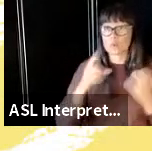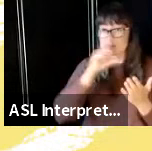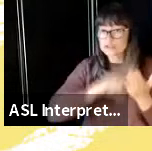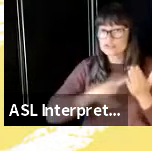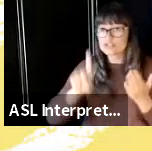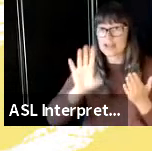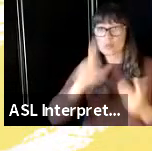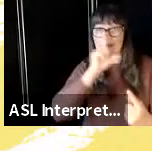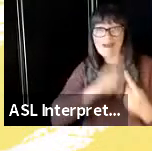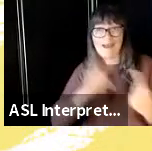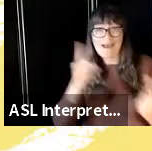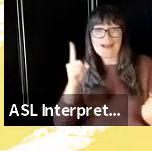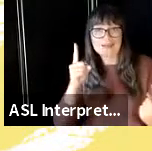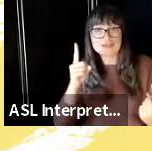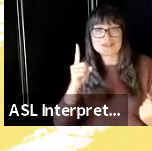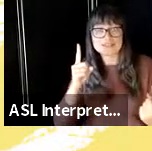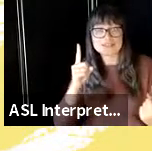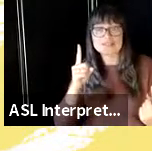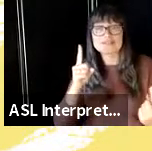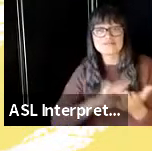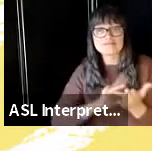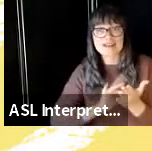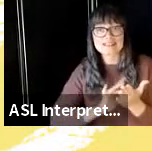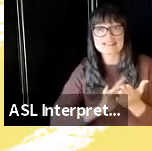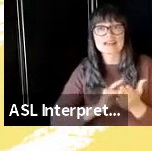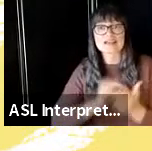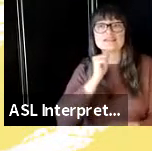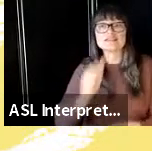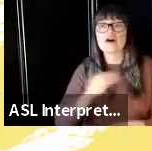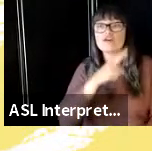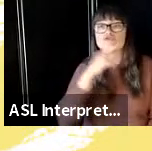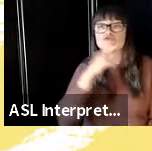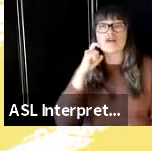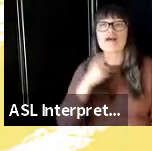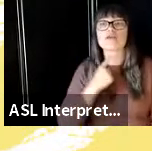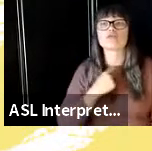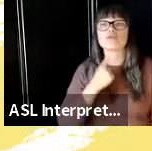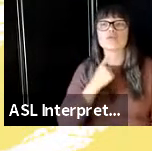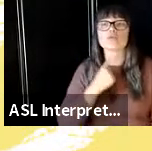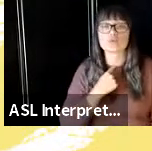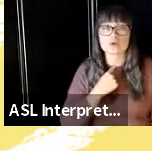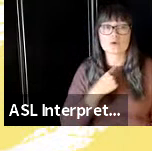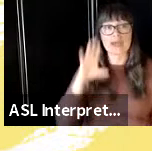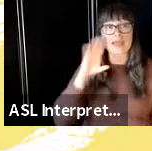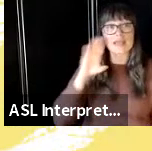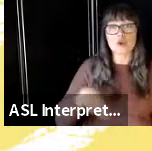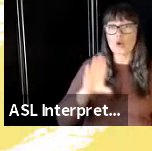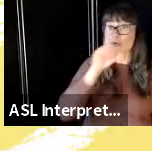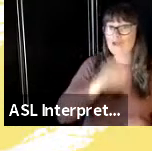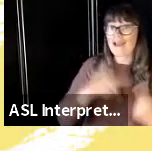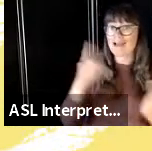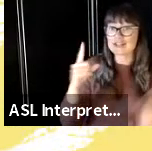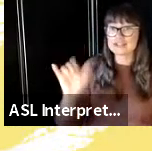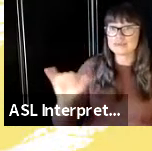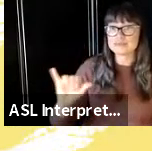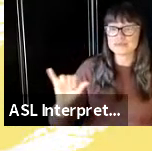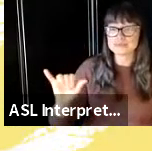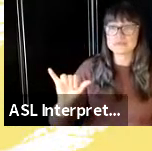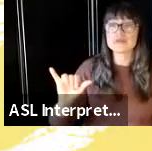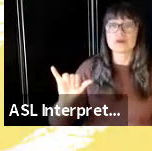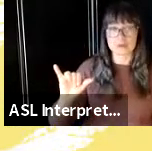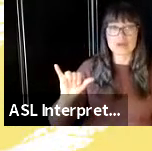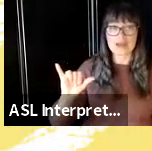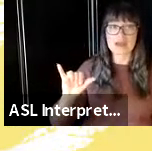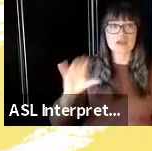that you're taking aren't drying out your throat. So you always want to be hydrated, right? Know what you're allergic to. Take actions to help yourself. Know when